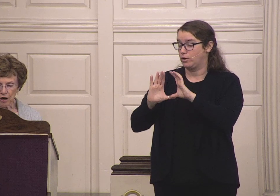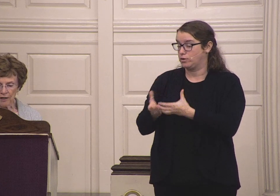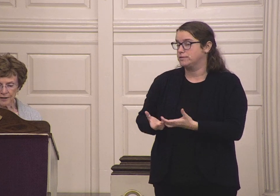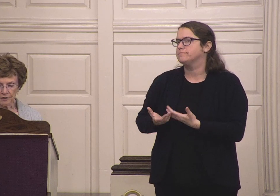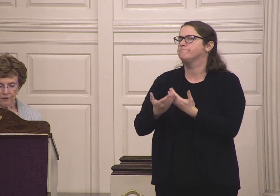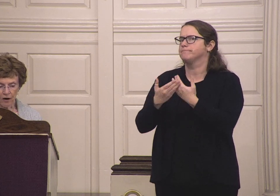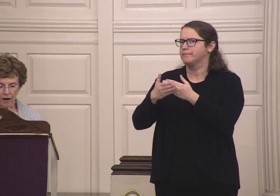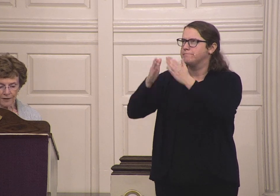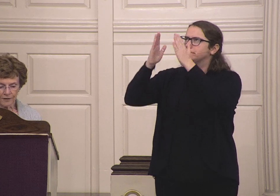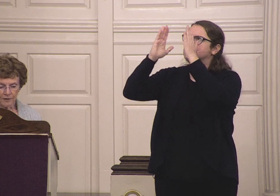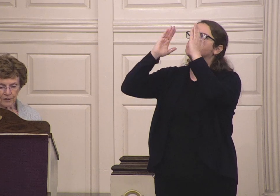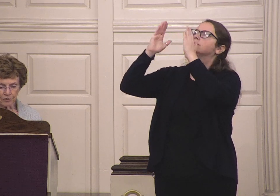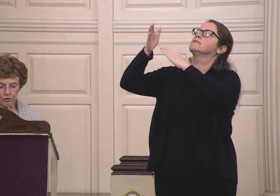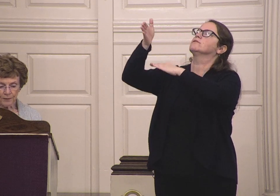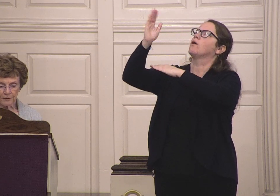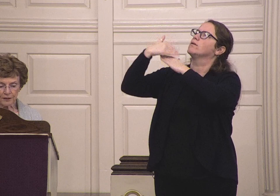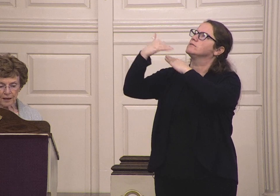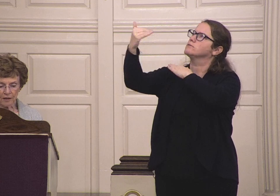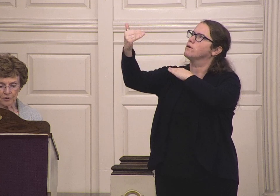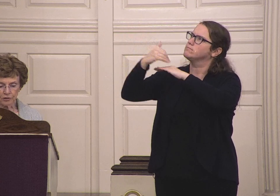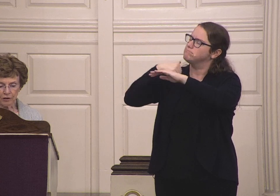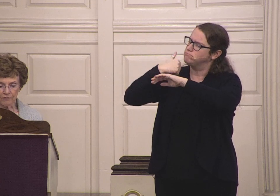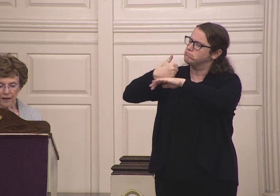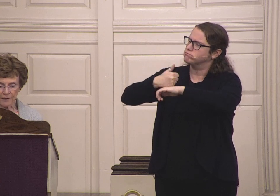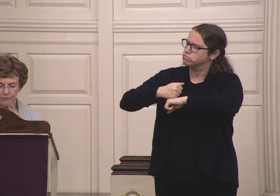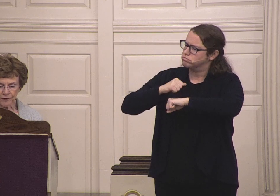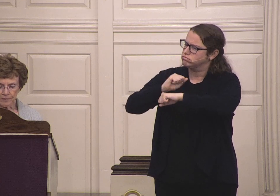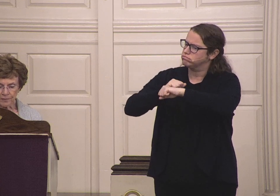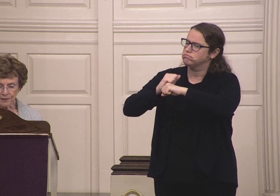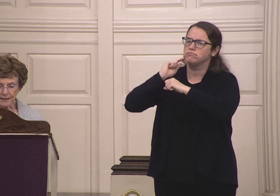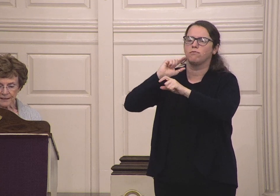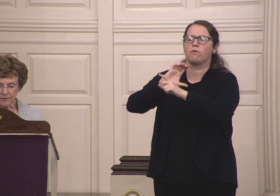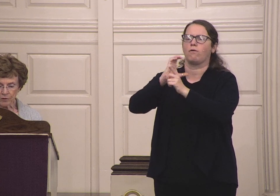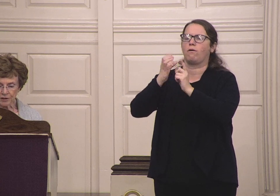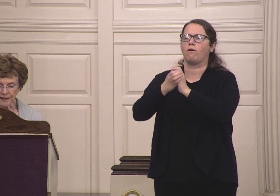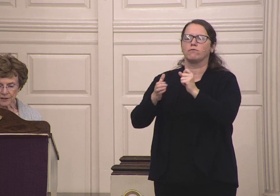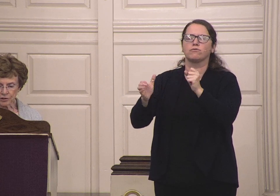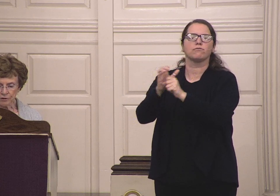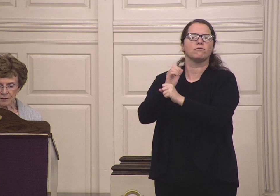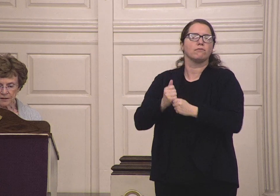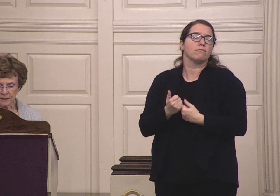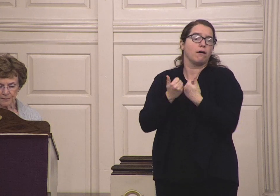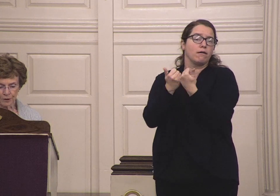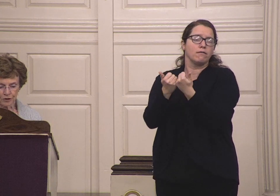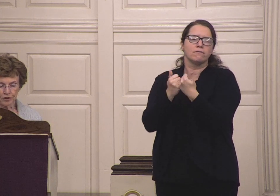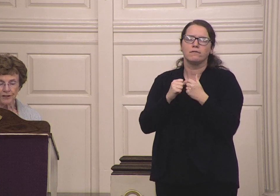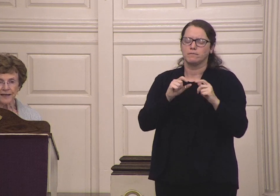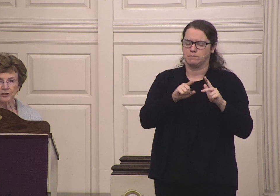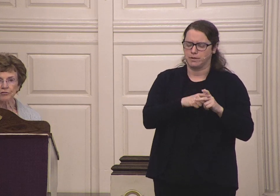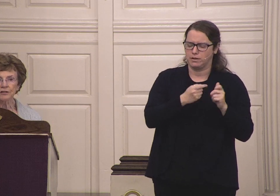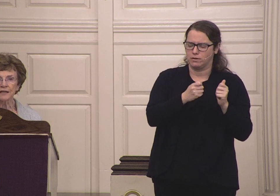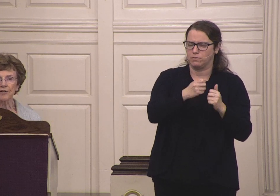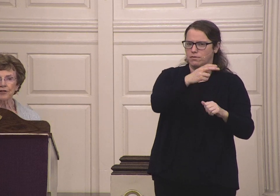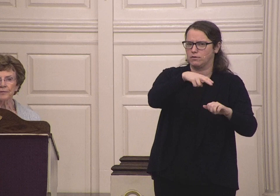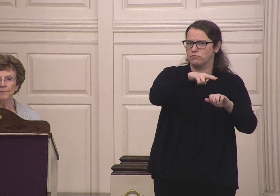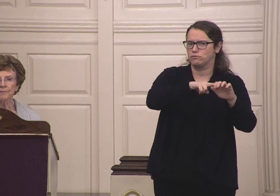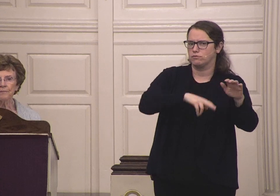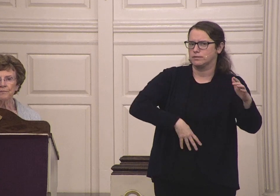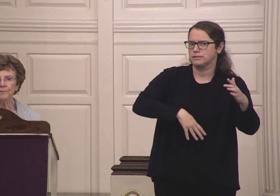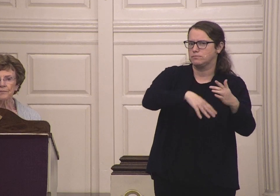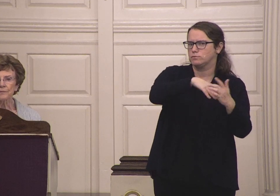heed the calling of God to build a culture of life beginning with natural conception to natural